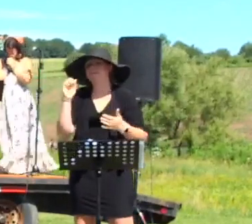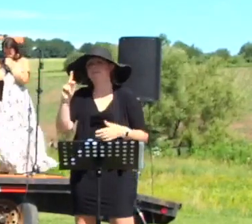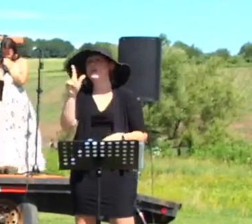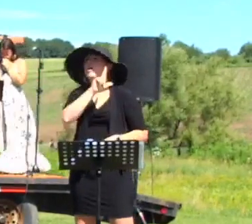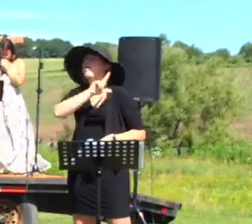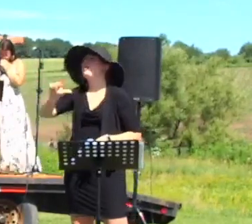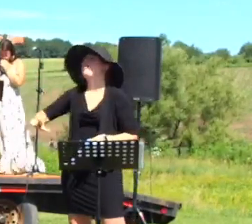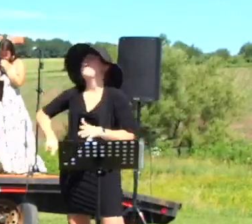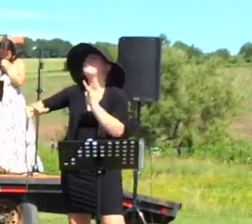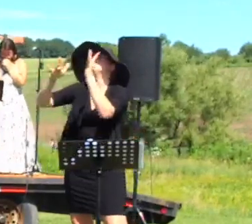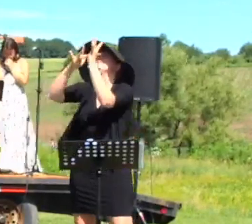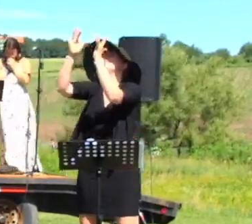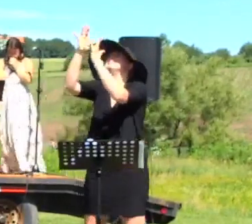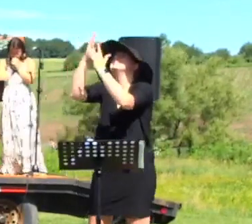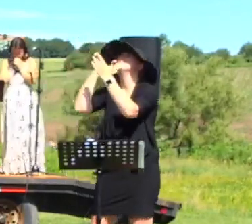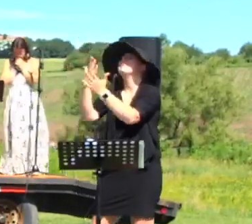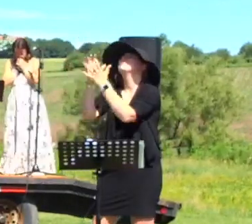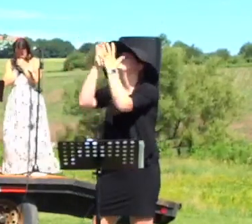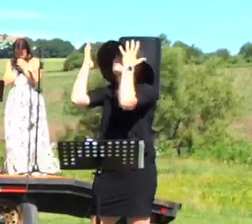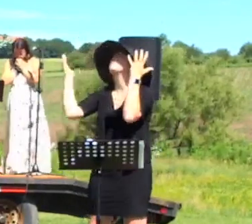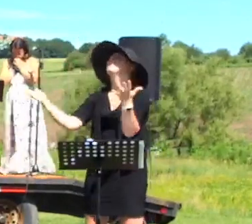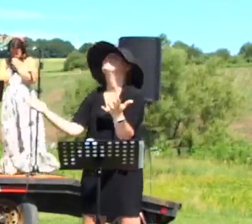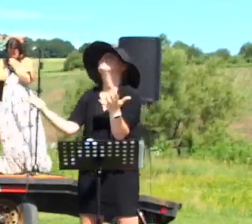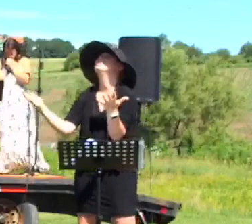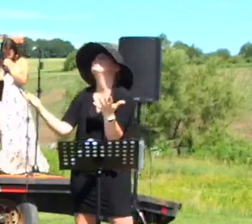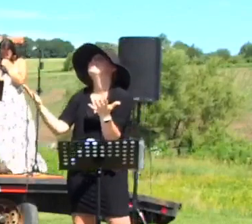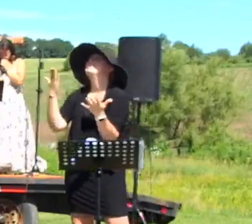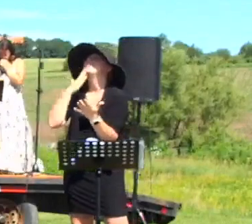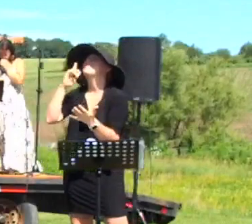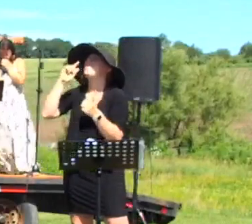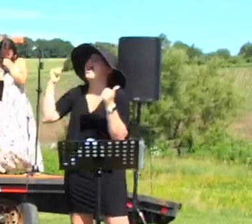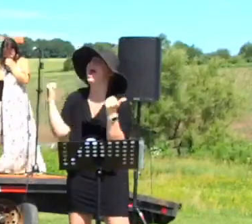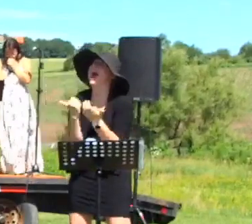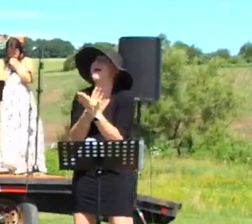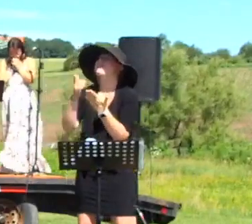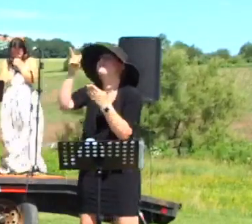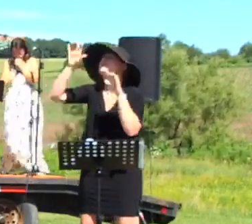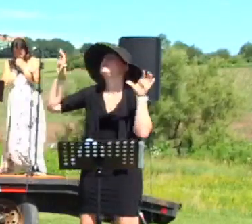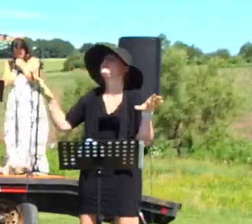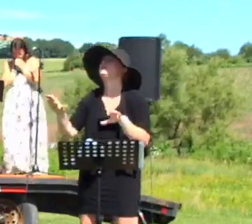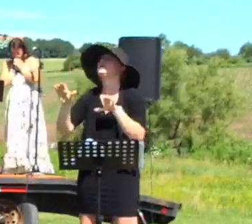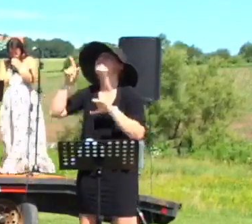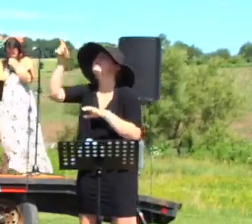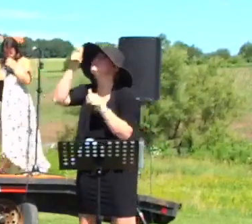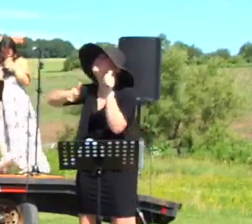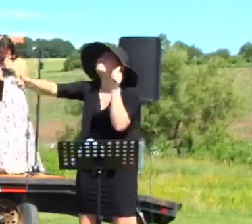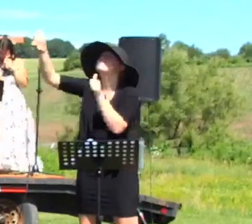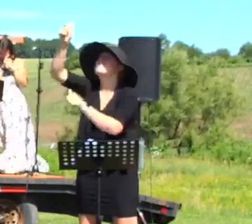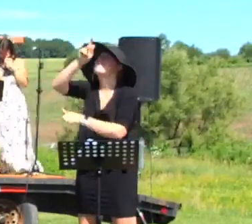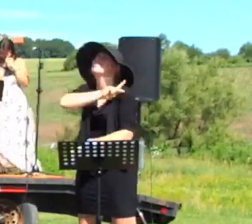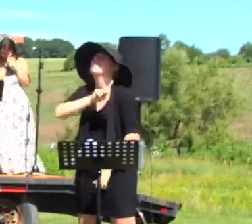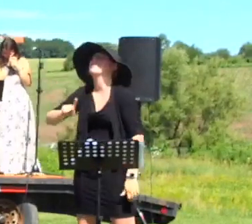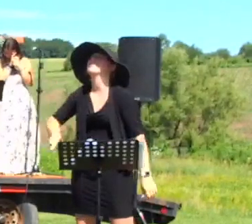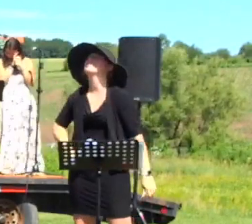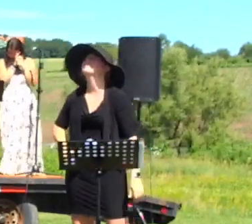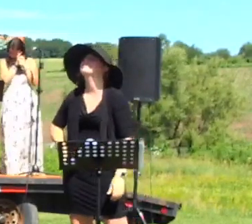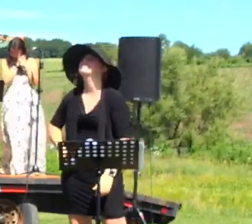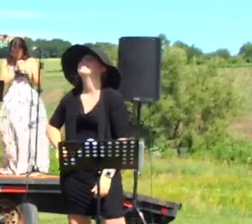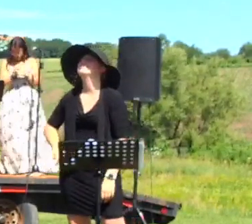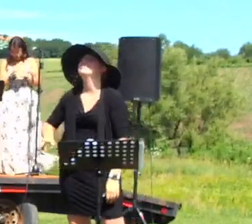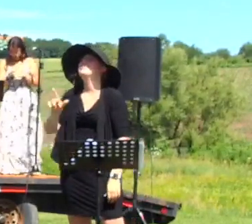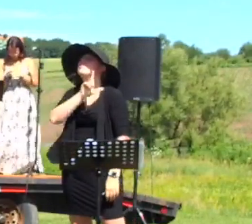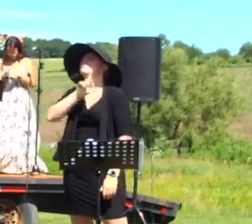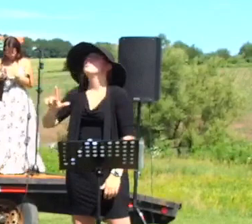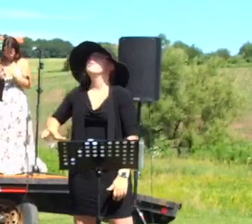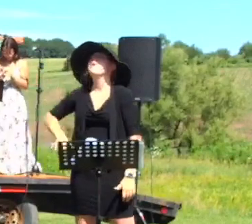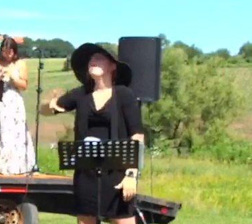Lord Jesus, thank you so much. Thank you for everything that you do. You are our King. Lord God, I